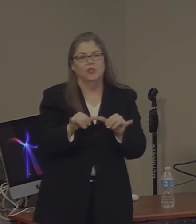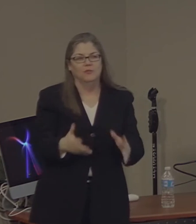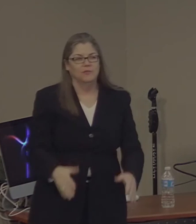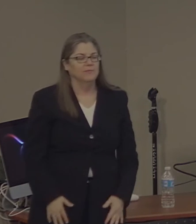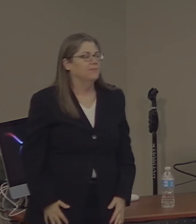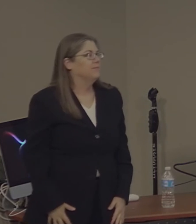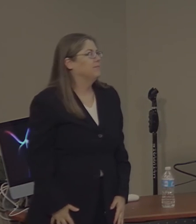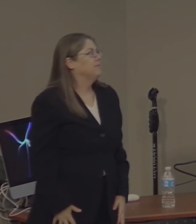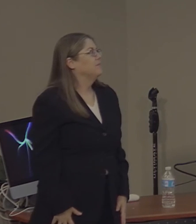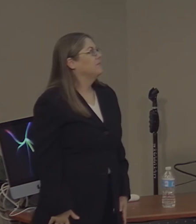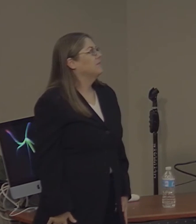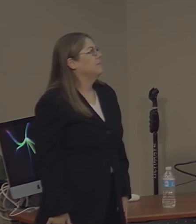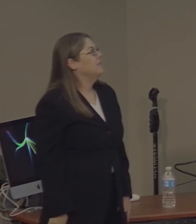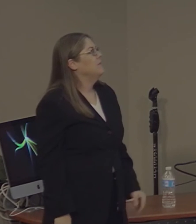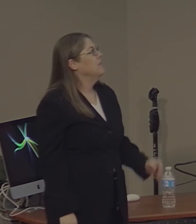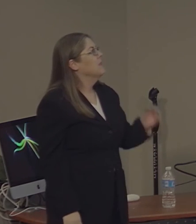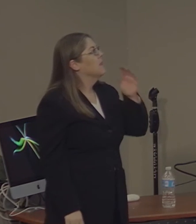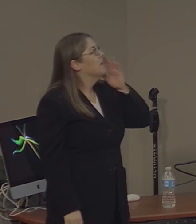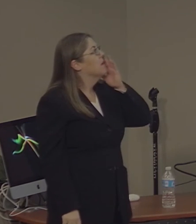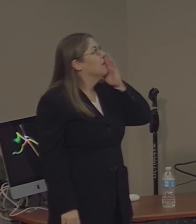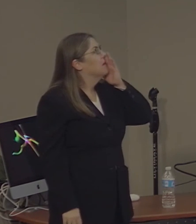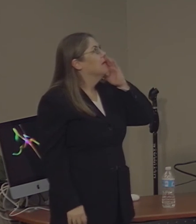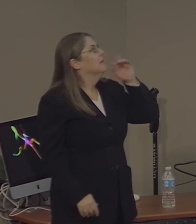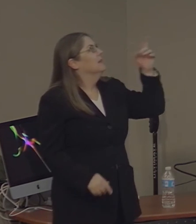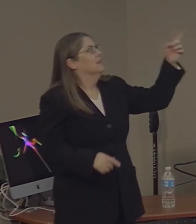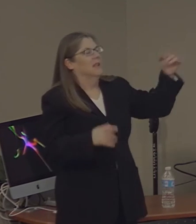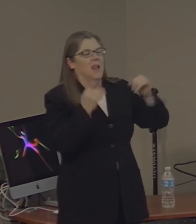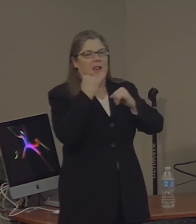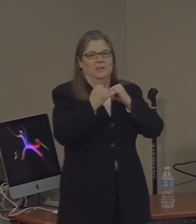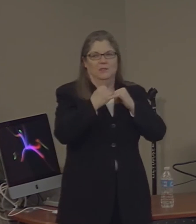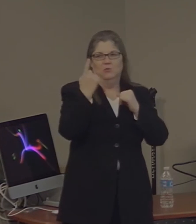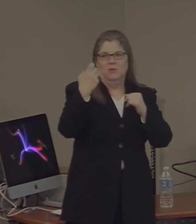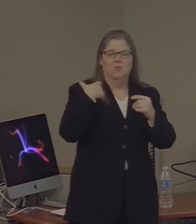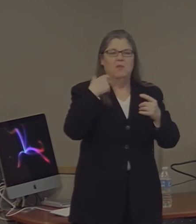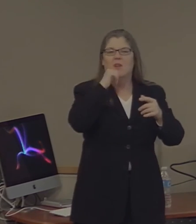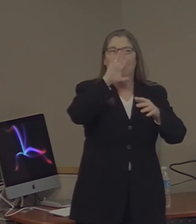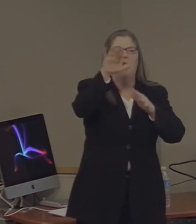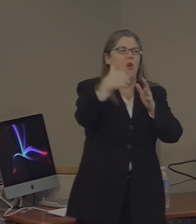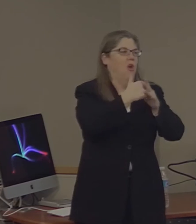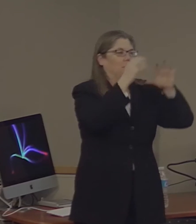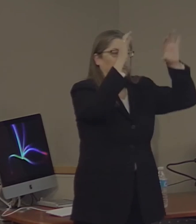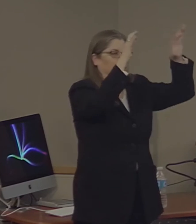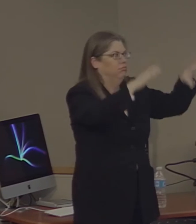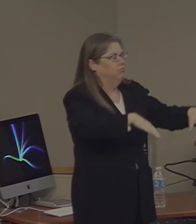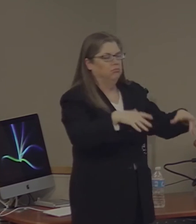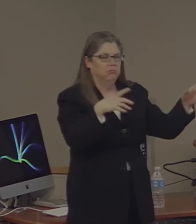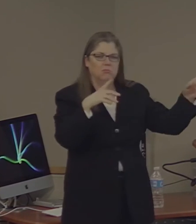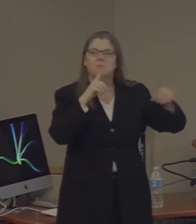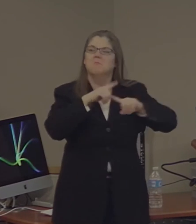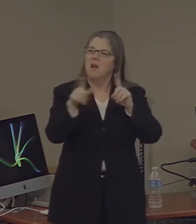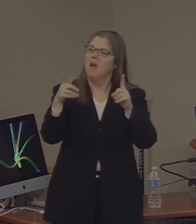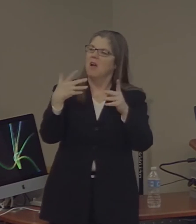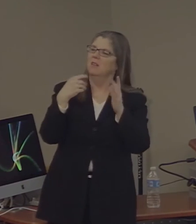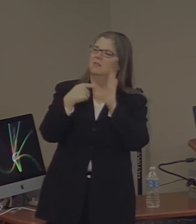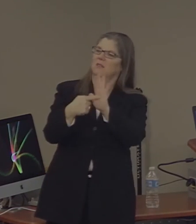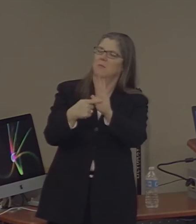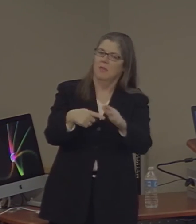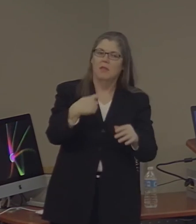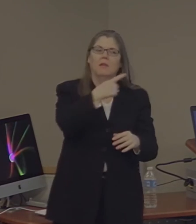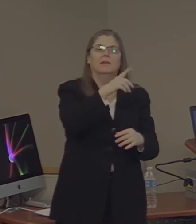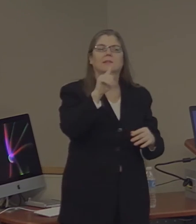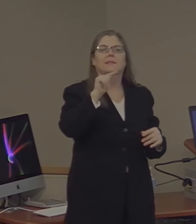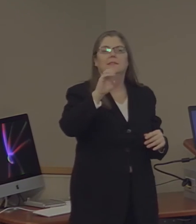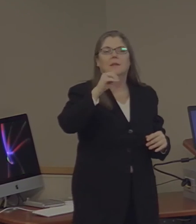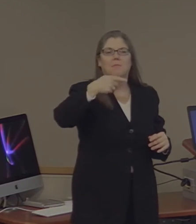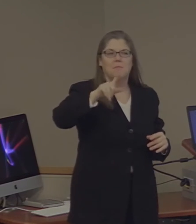And then the last one that I want to talk about briefly, and I won't present all the data, is something that we've done at Temple, spearheaded by Elise Resnick,